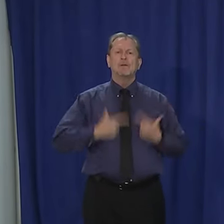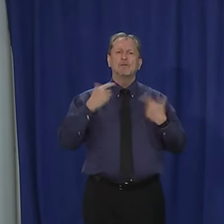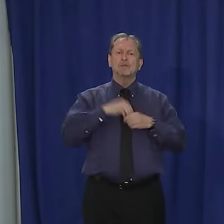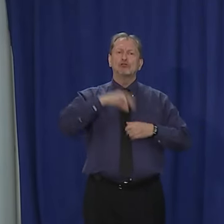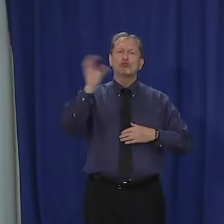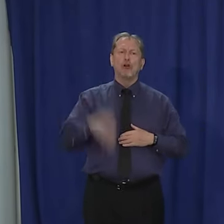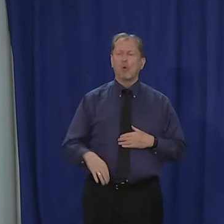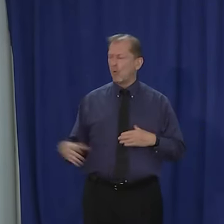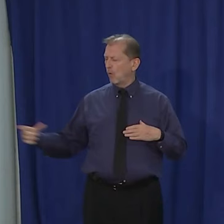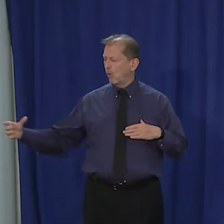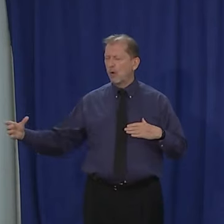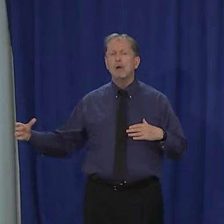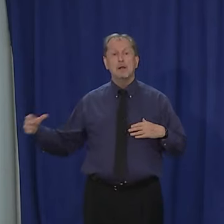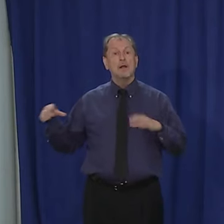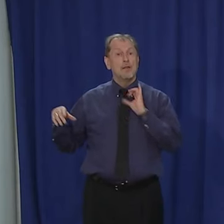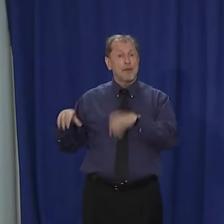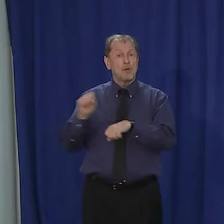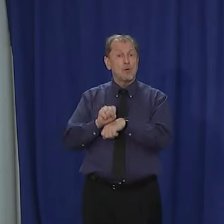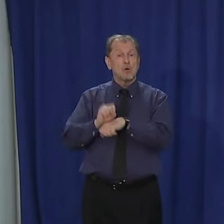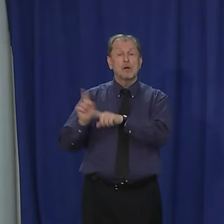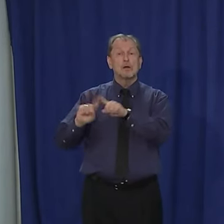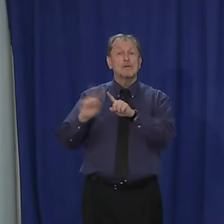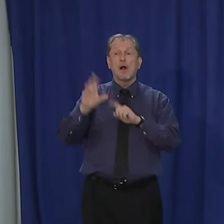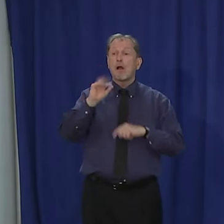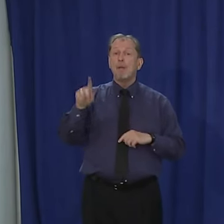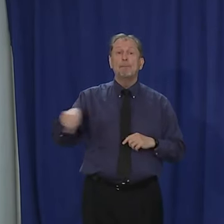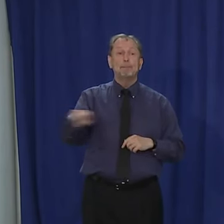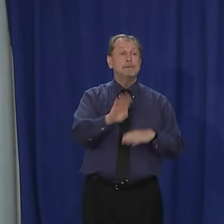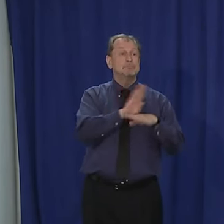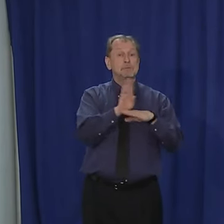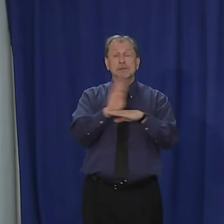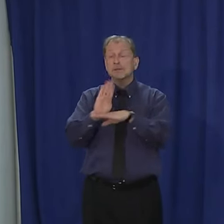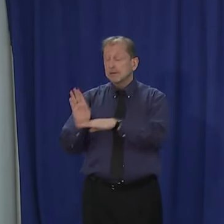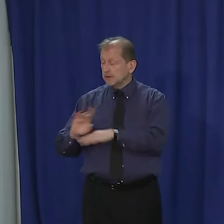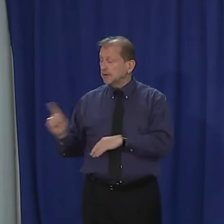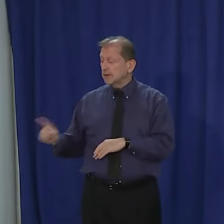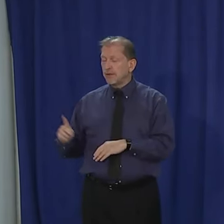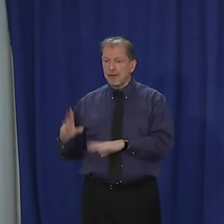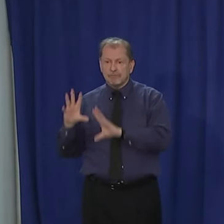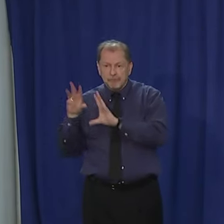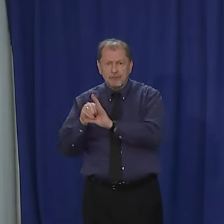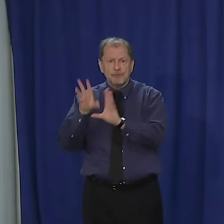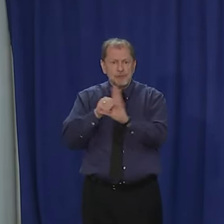They work in industries throughout our city to make our city great and thrive every day.